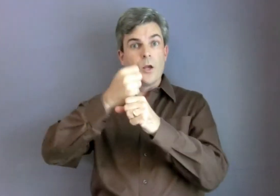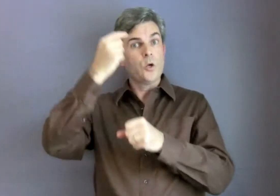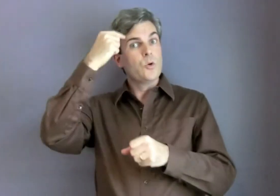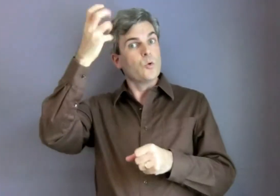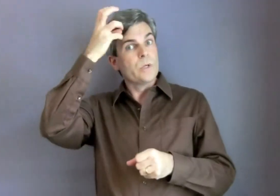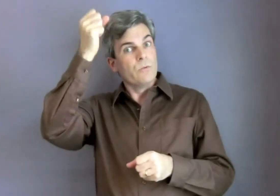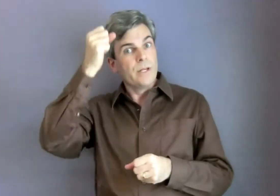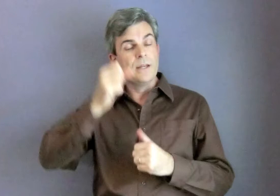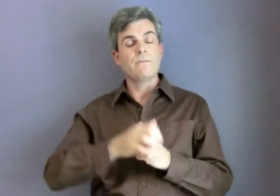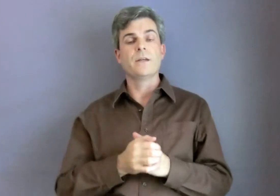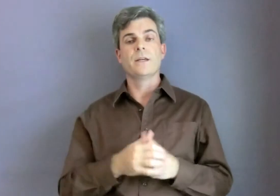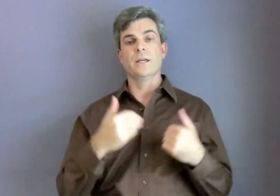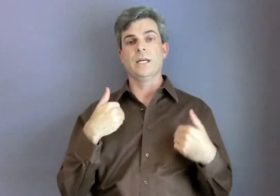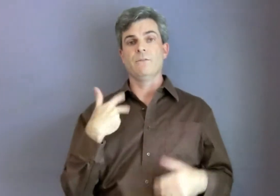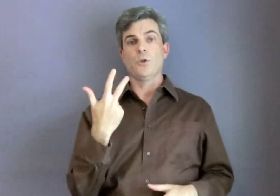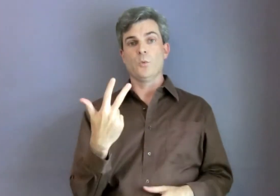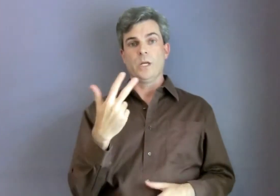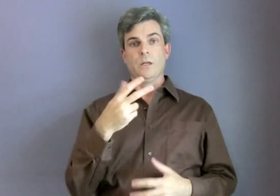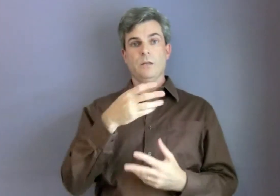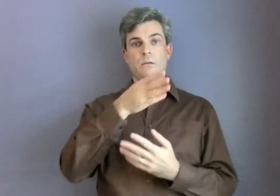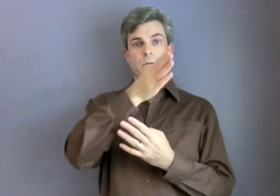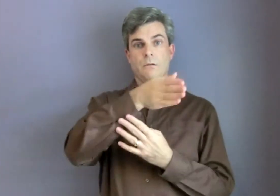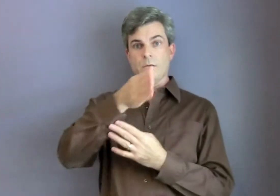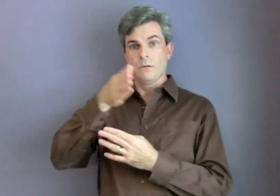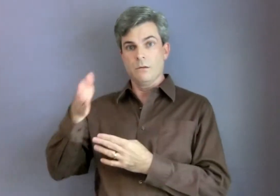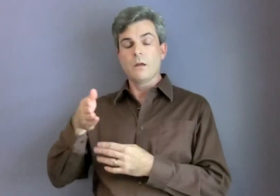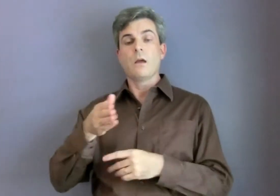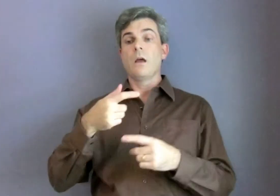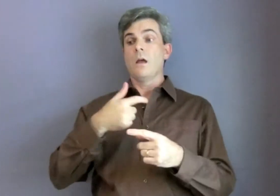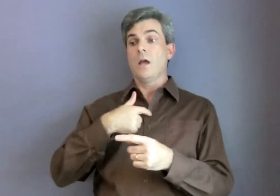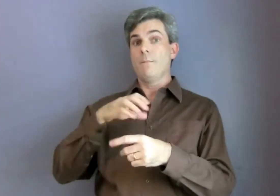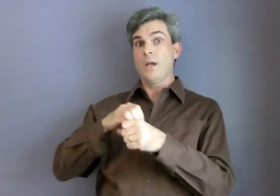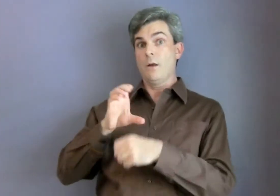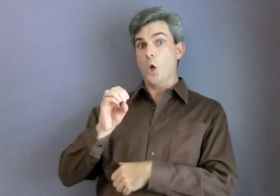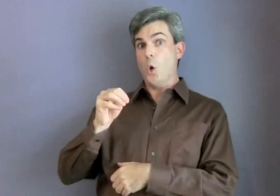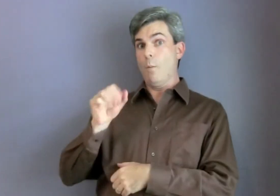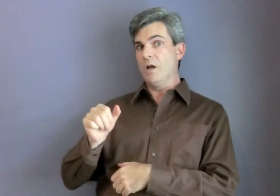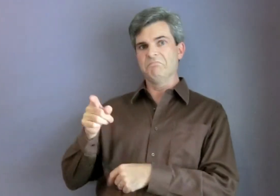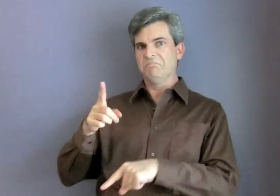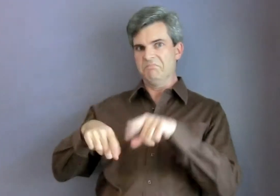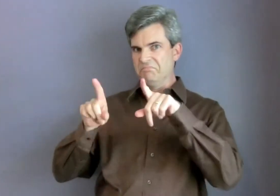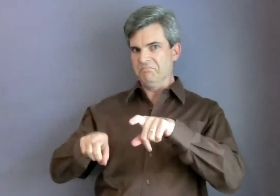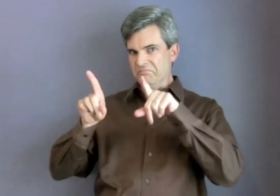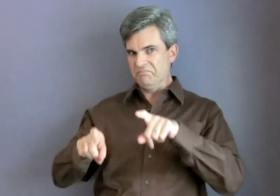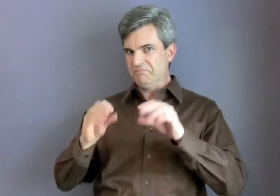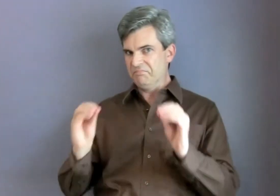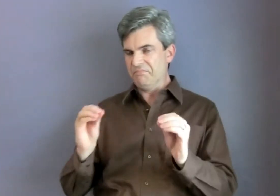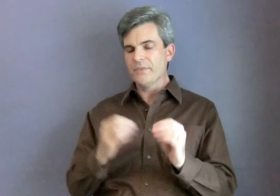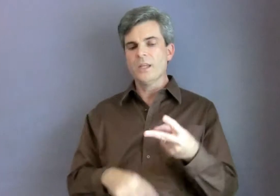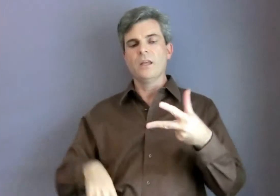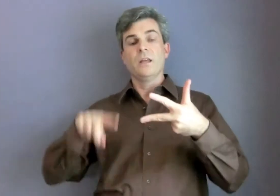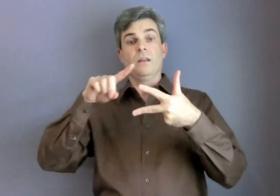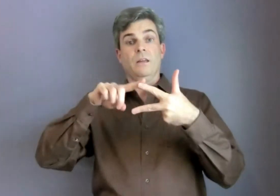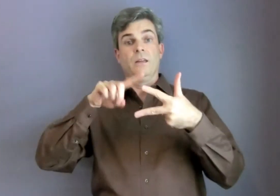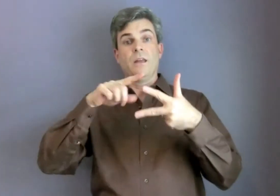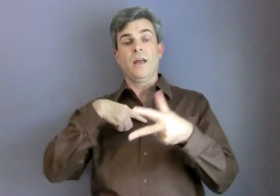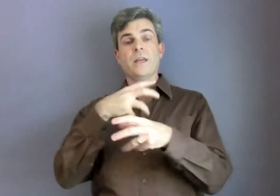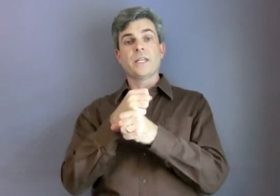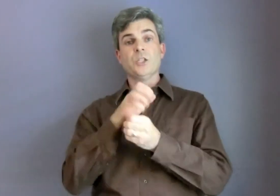3 columns. Untestable, that's when I'm in my coma. And then I creep up to the point that I get a score of 79, which is just